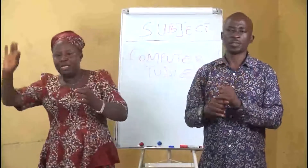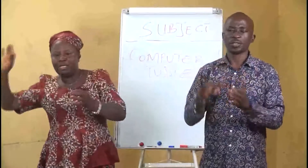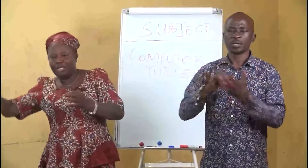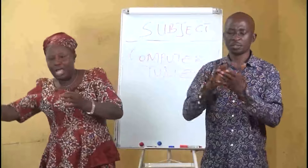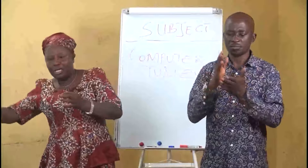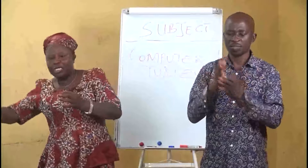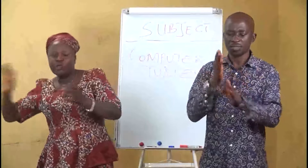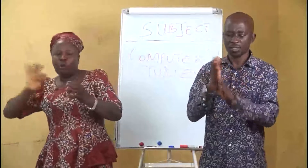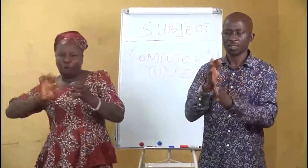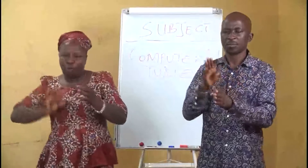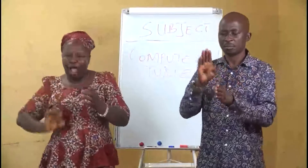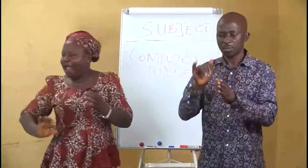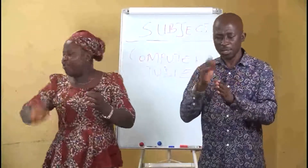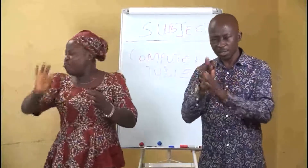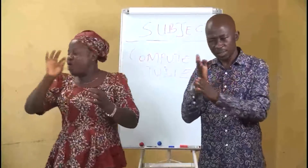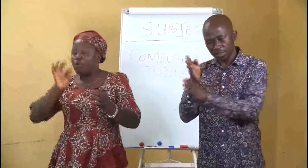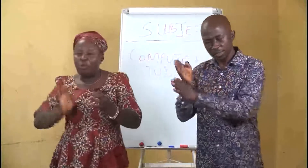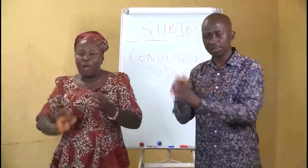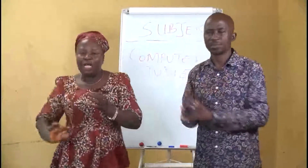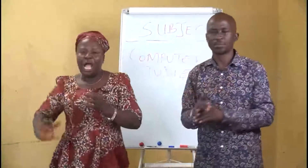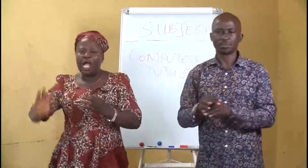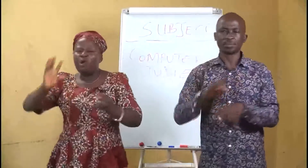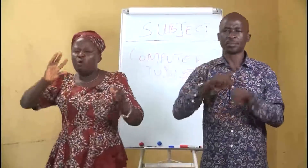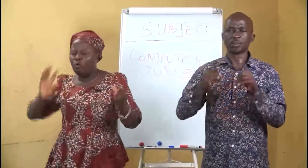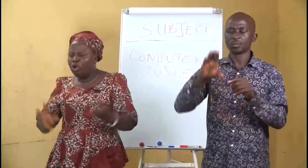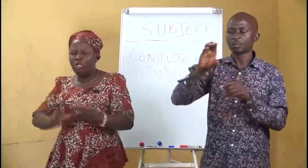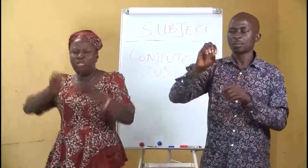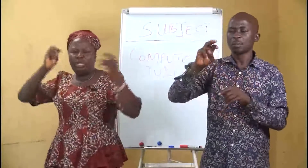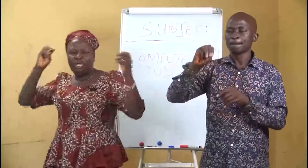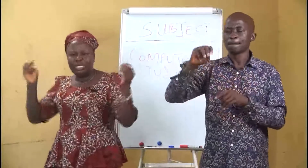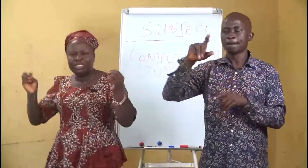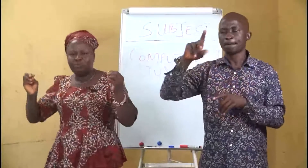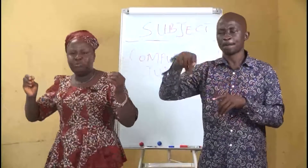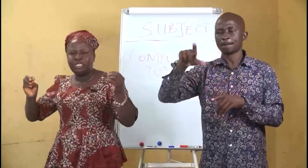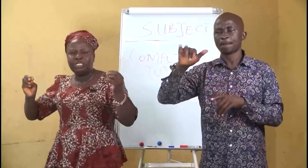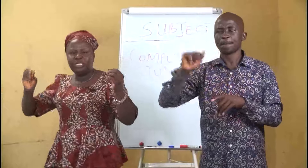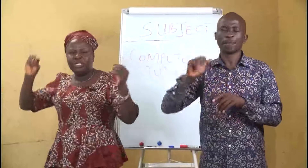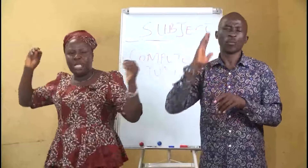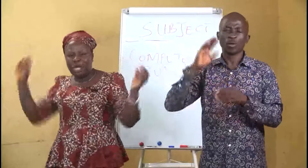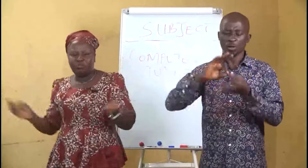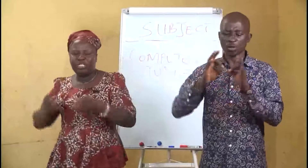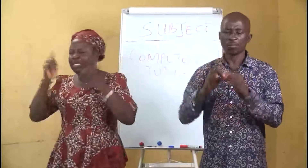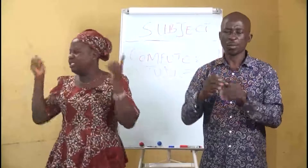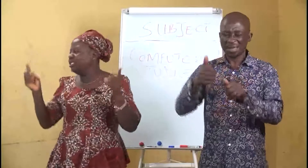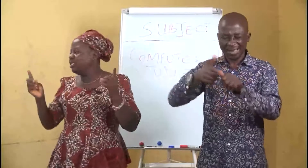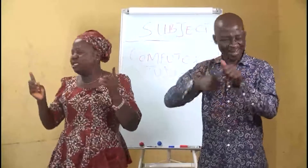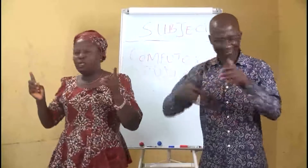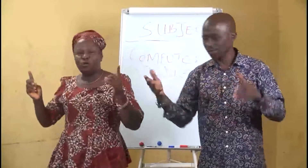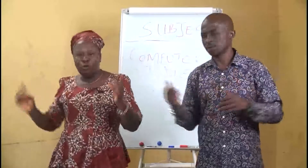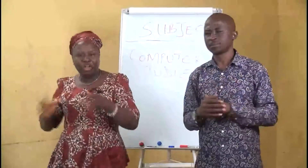by line, while a compiler will interpret